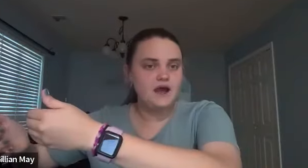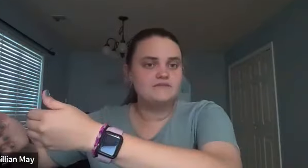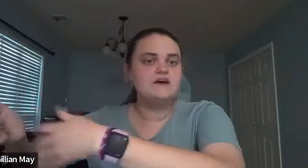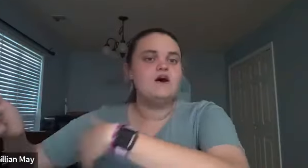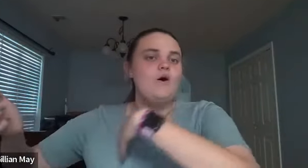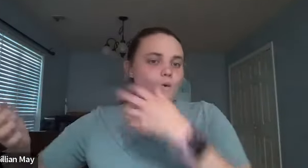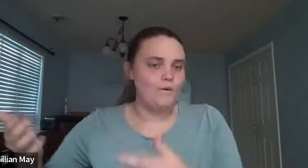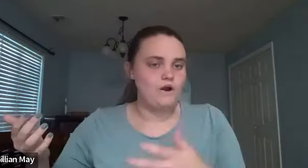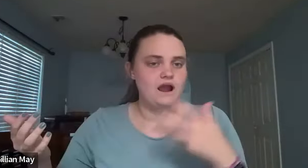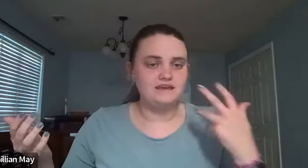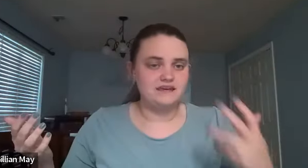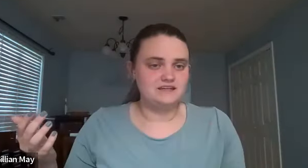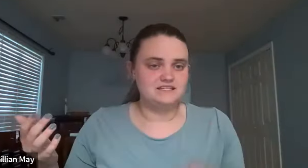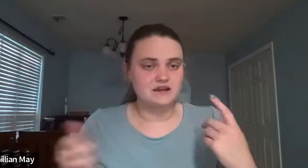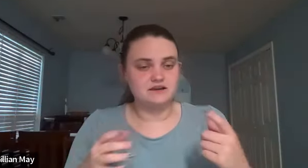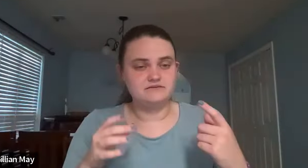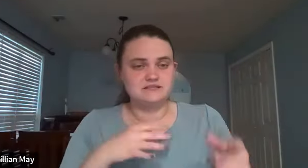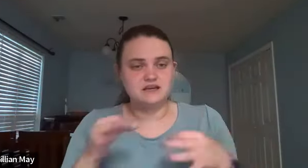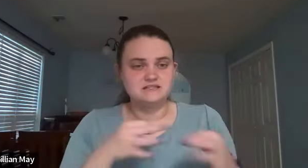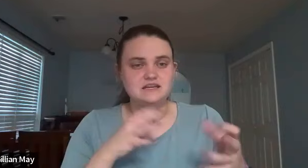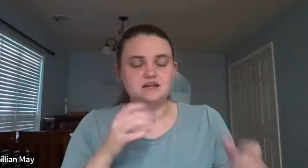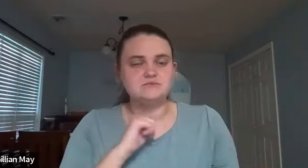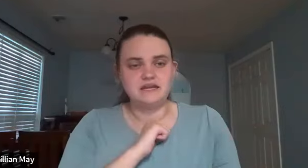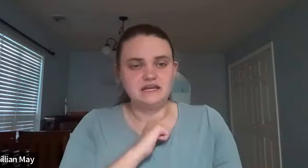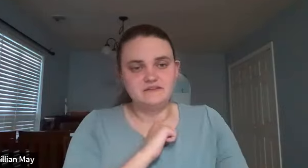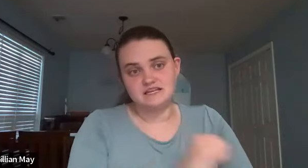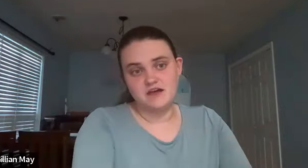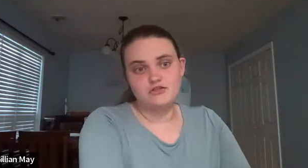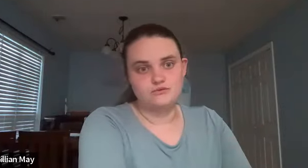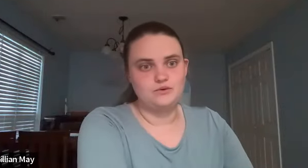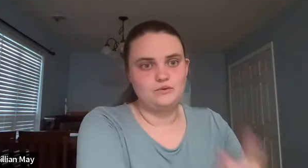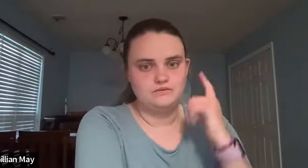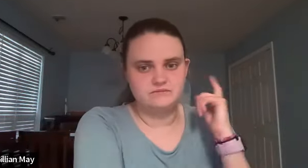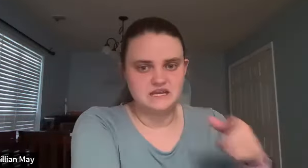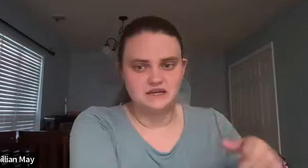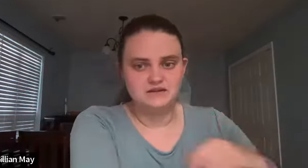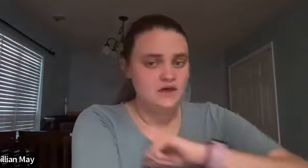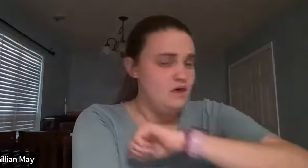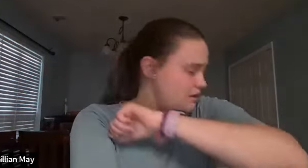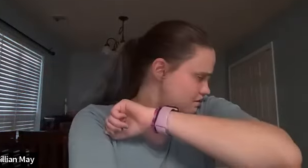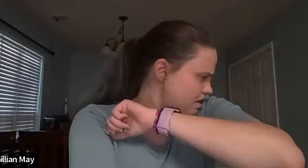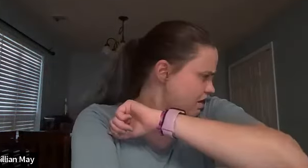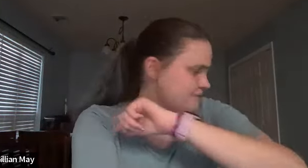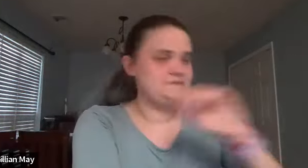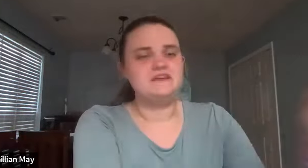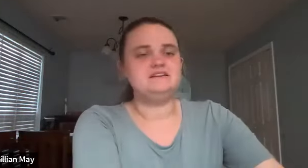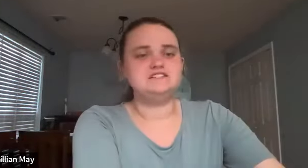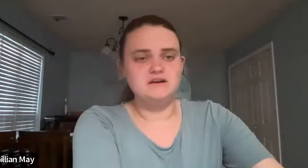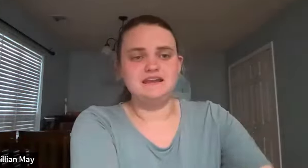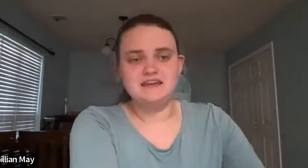have, or I can discuss it, explain it, things like that through Miss Katie. Sorry again